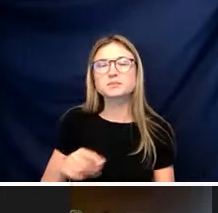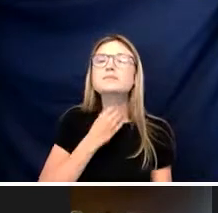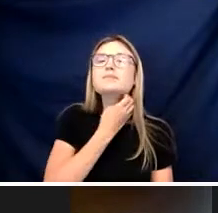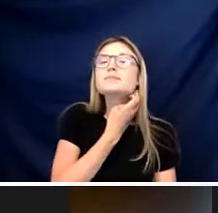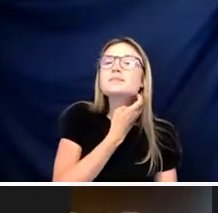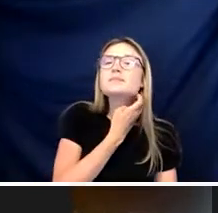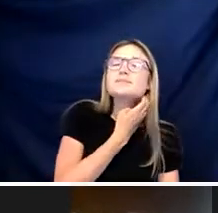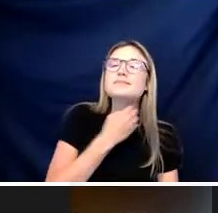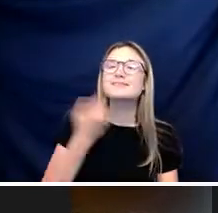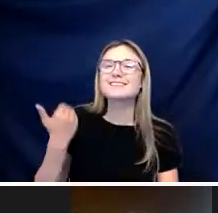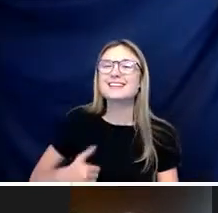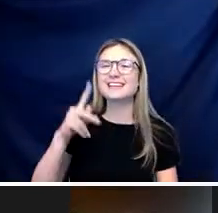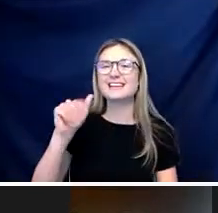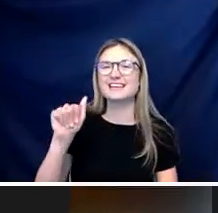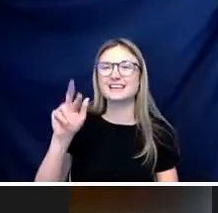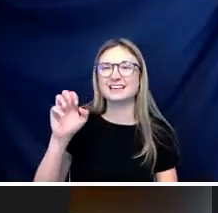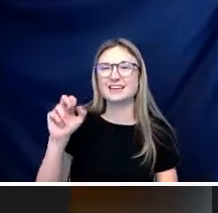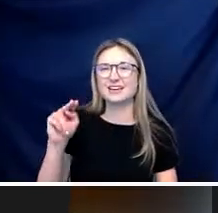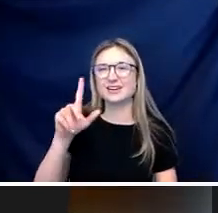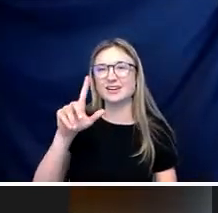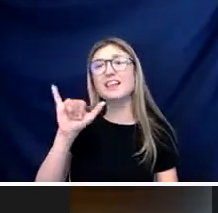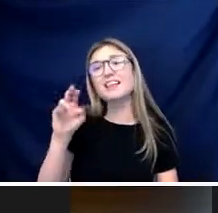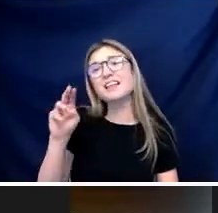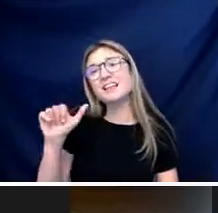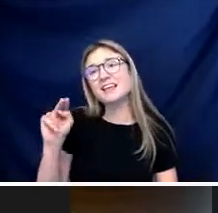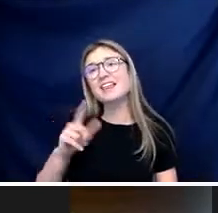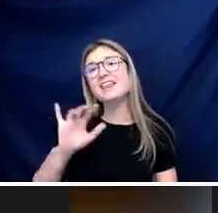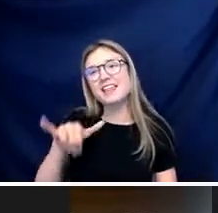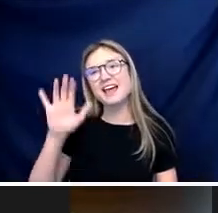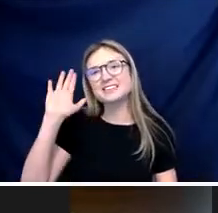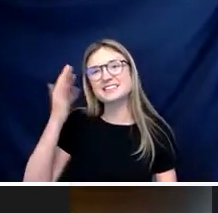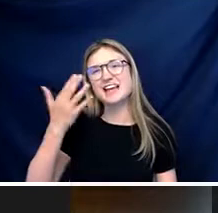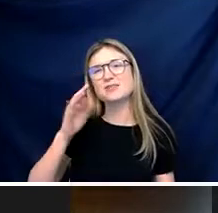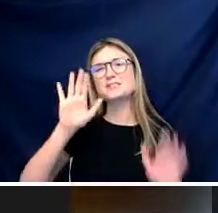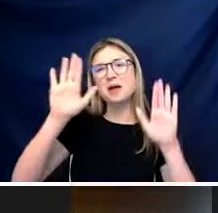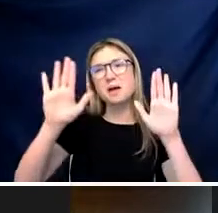This is Karen. Lillian, that sounds amazing.